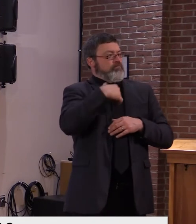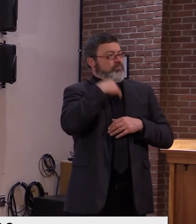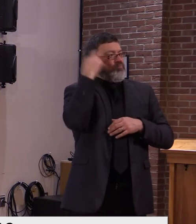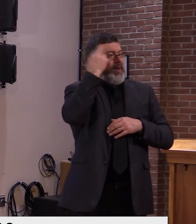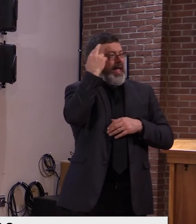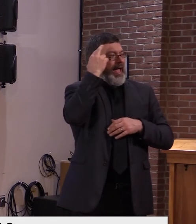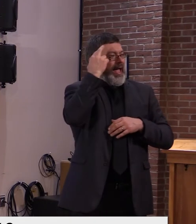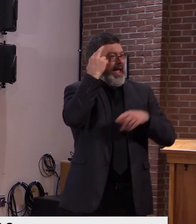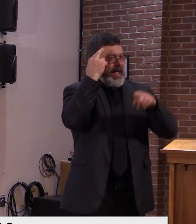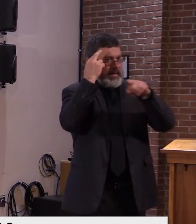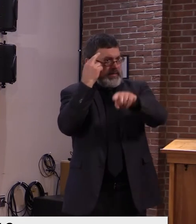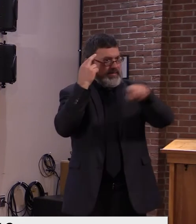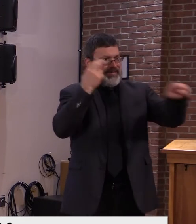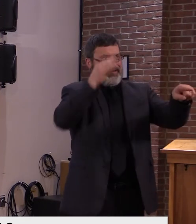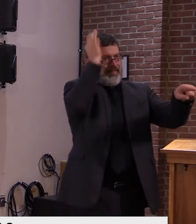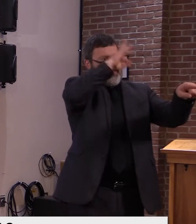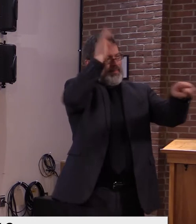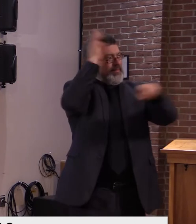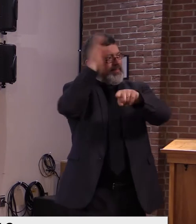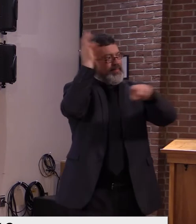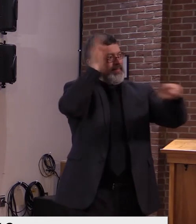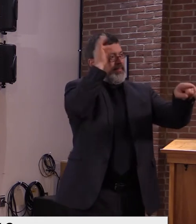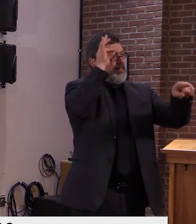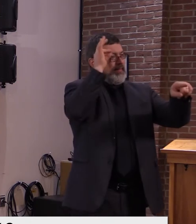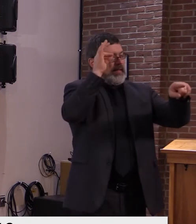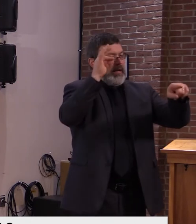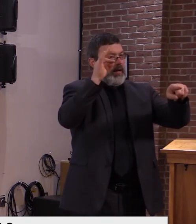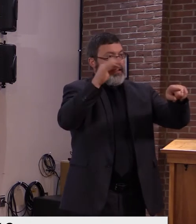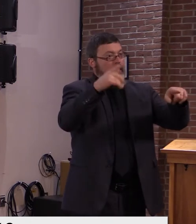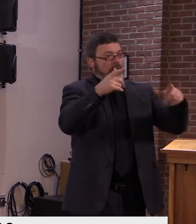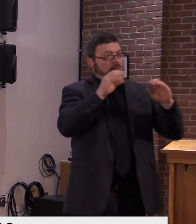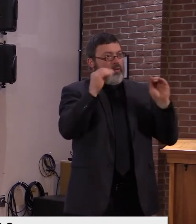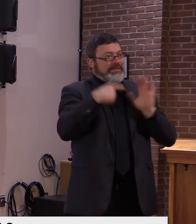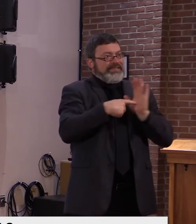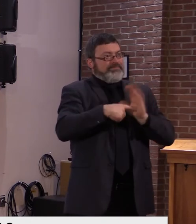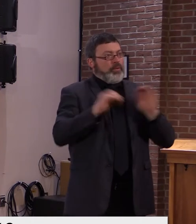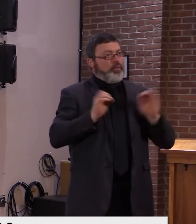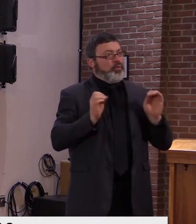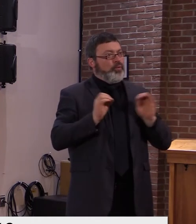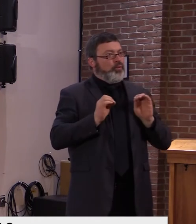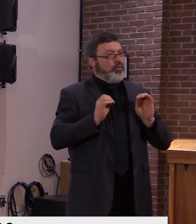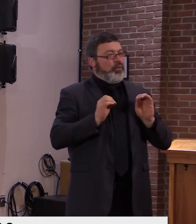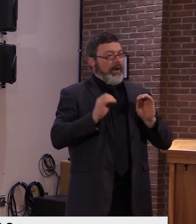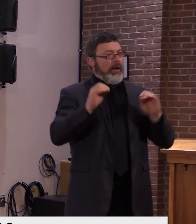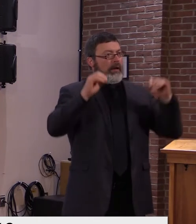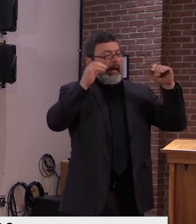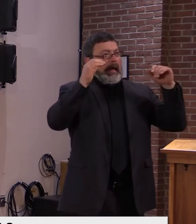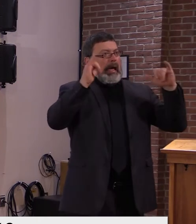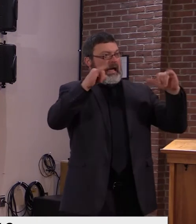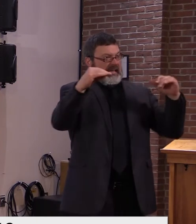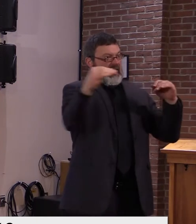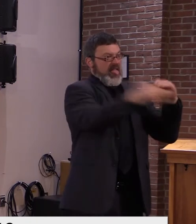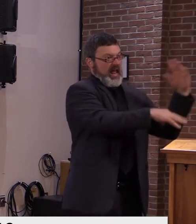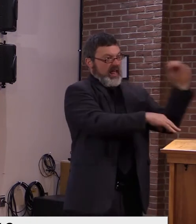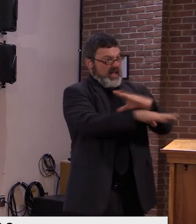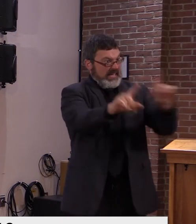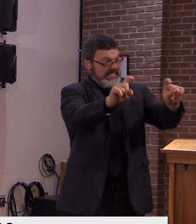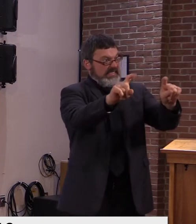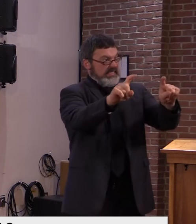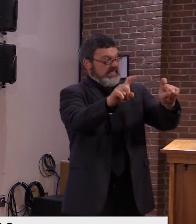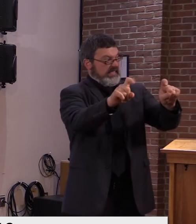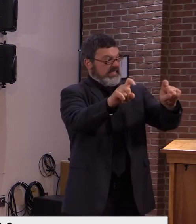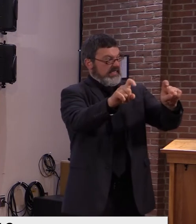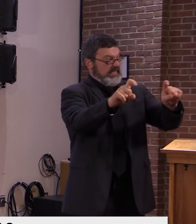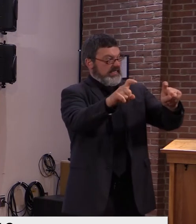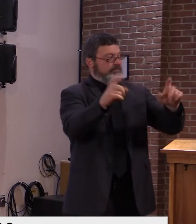while on duty occurred. One was the interview of a person that occurred on Friday the 20th, and the other was an operational briefing